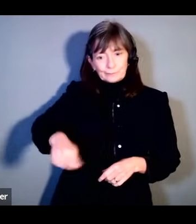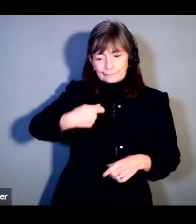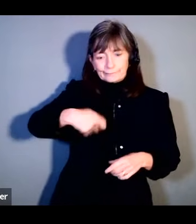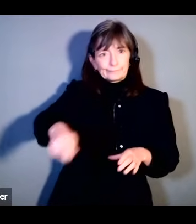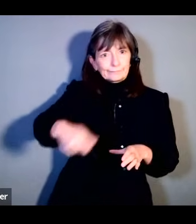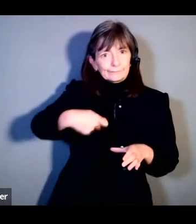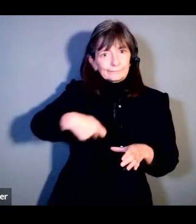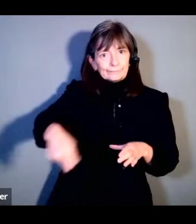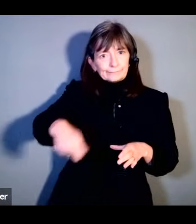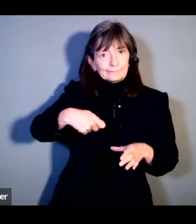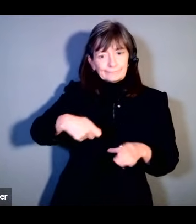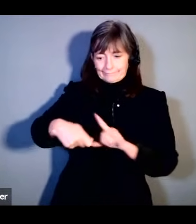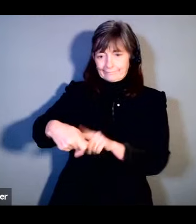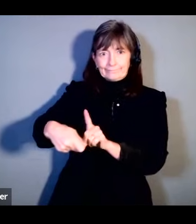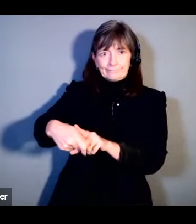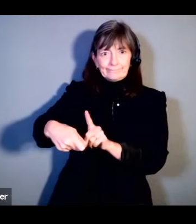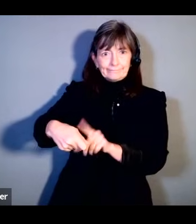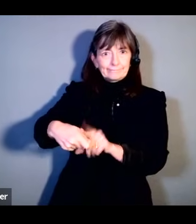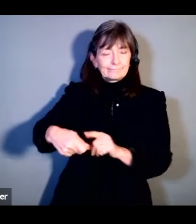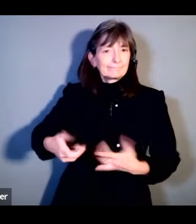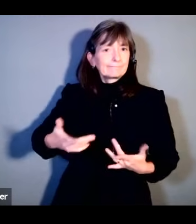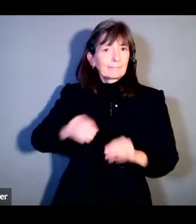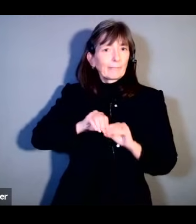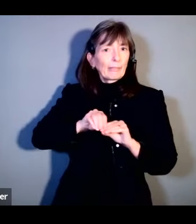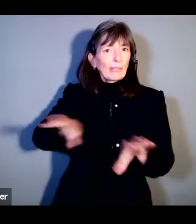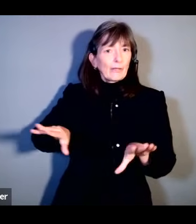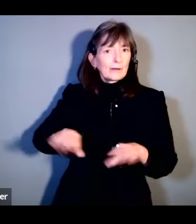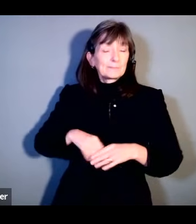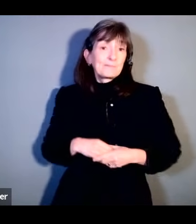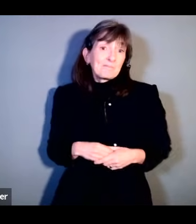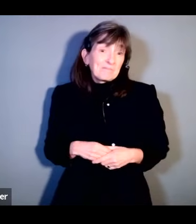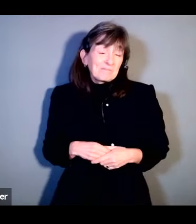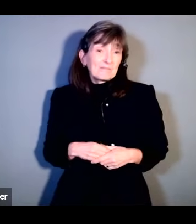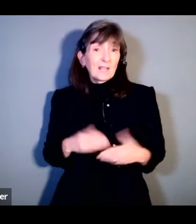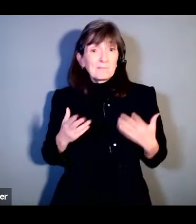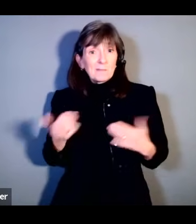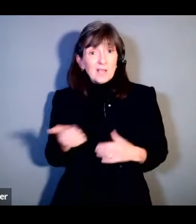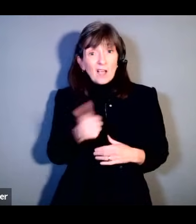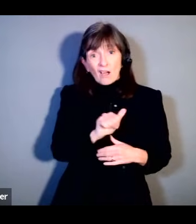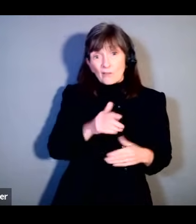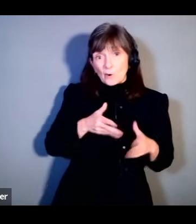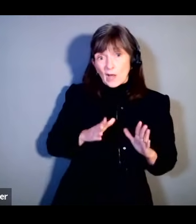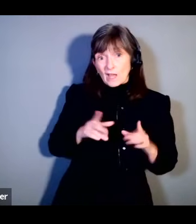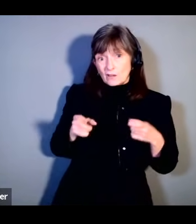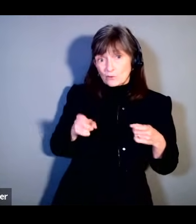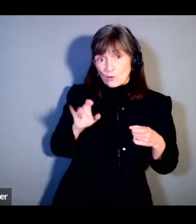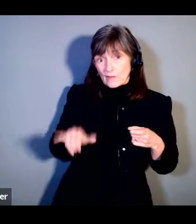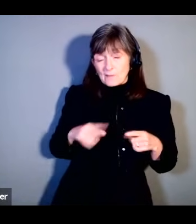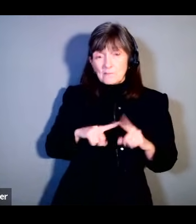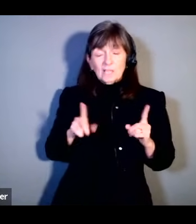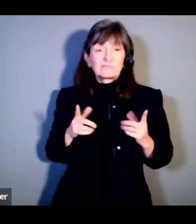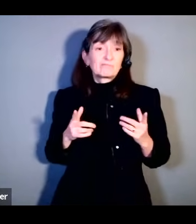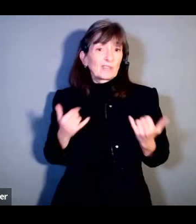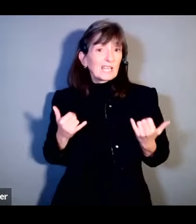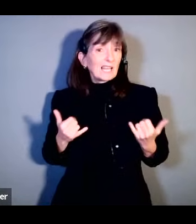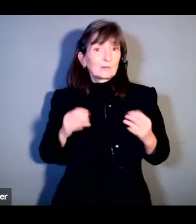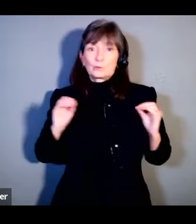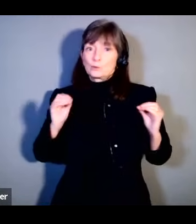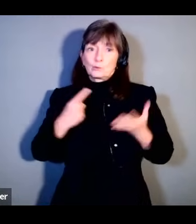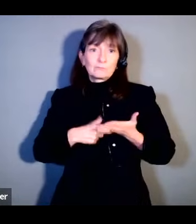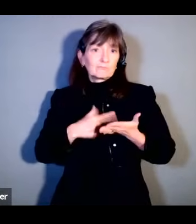that we can get around that, but we'll have to take that back. There's no decision been made at the moment.